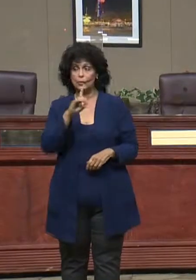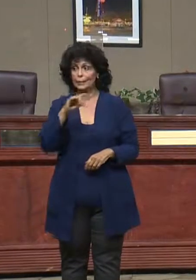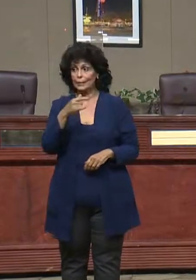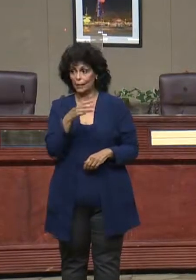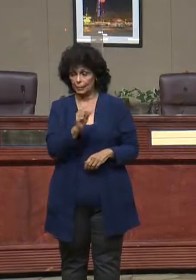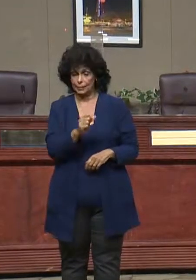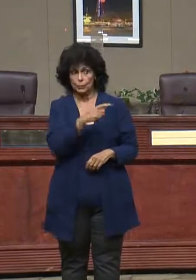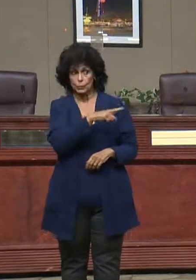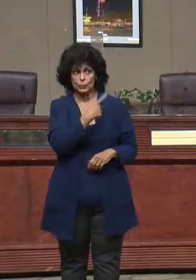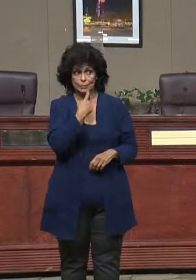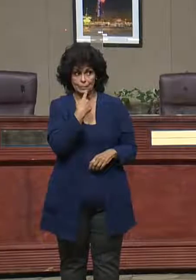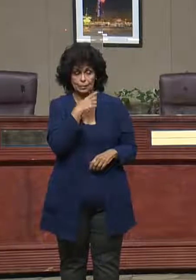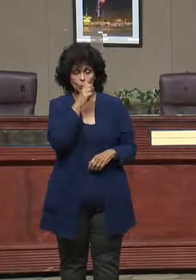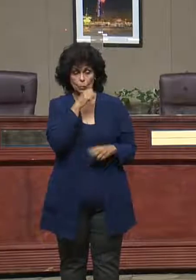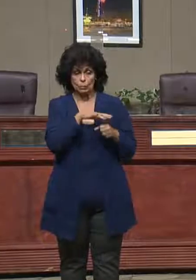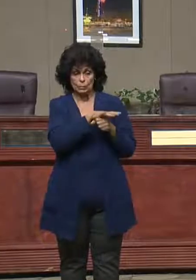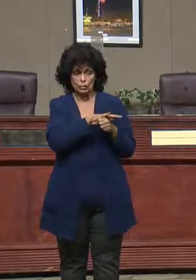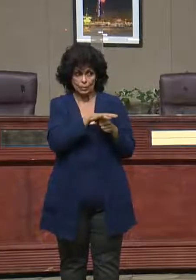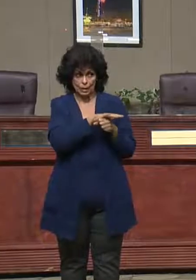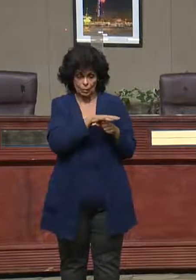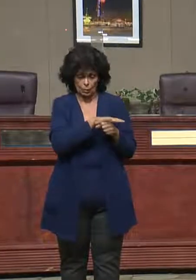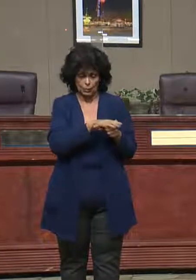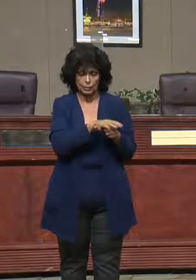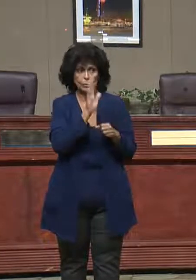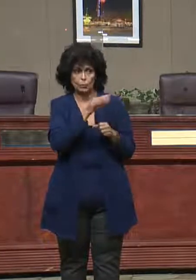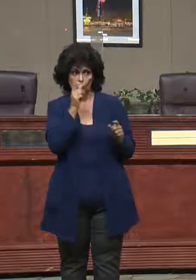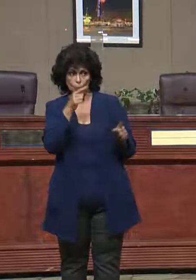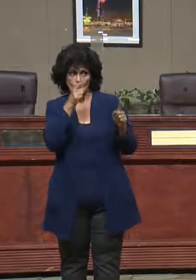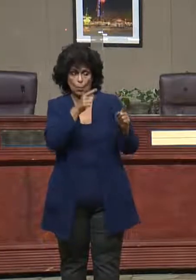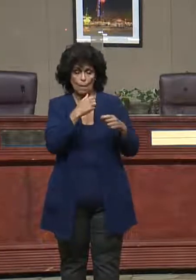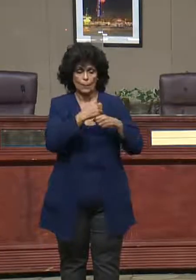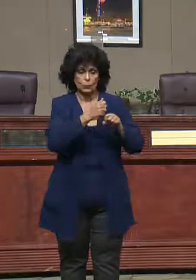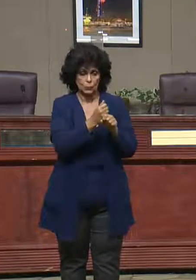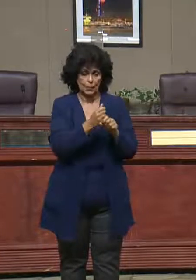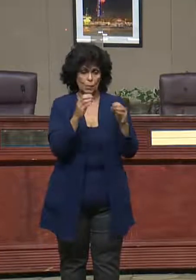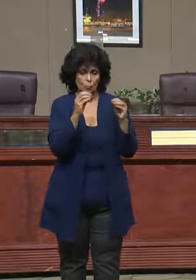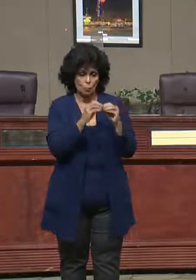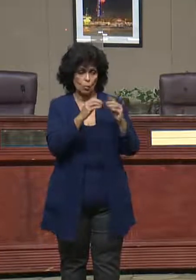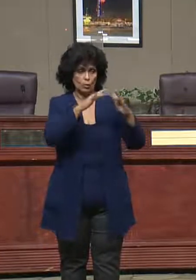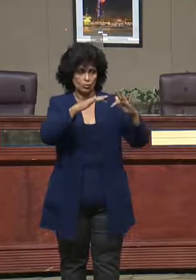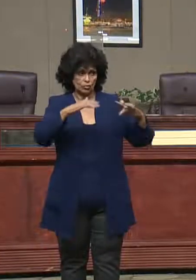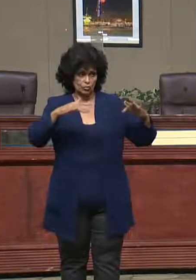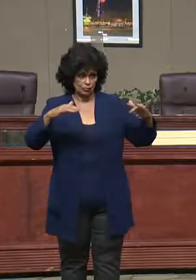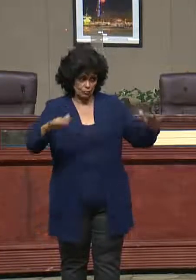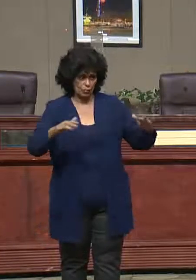government and the connected agencies more diverse. After this news and more diverse